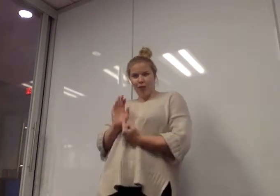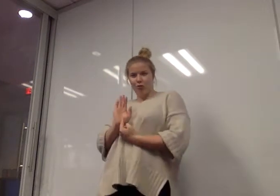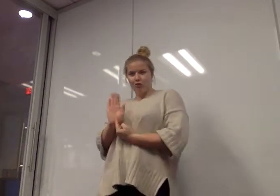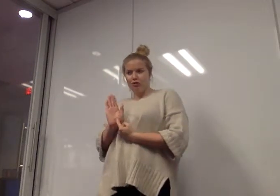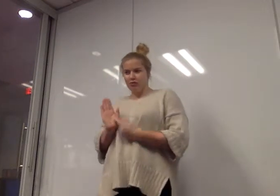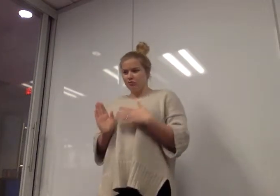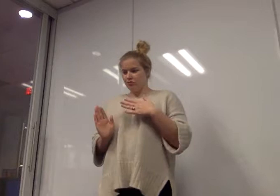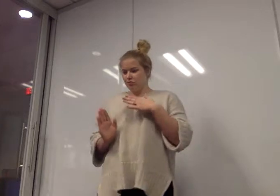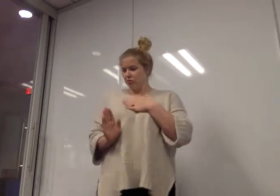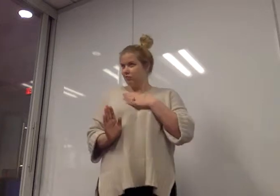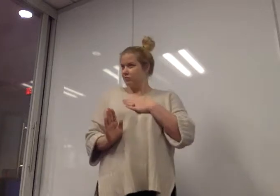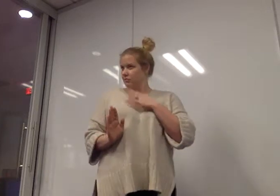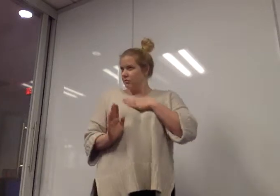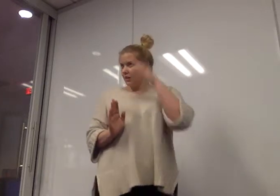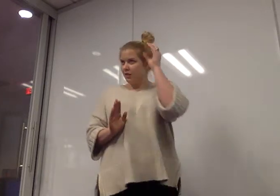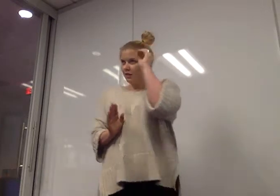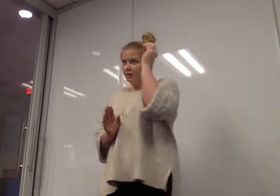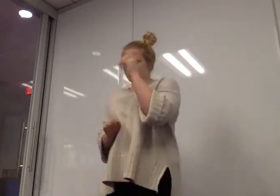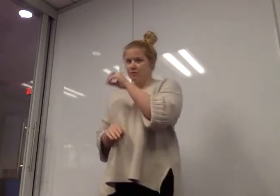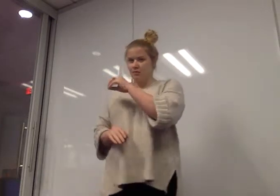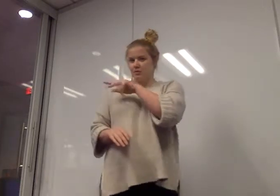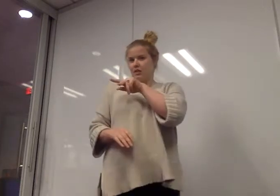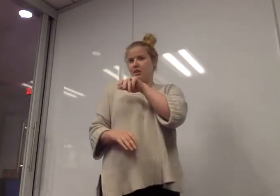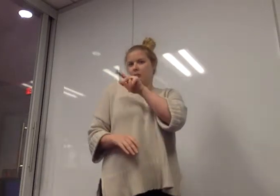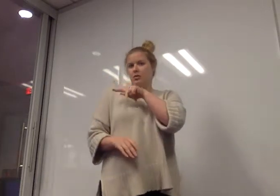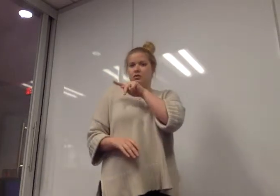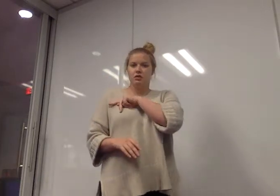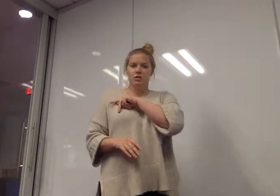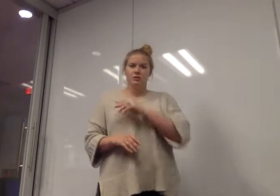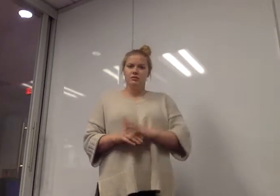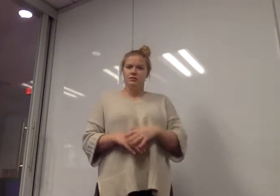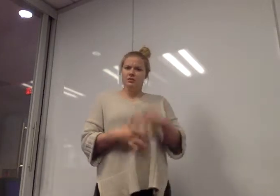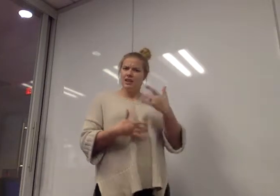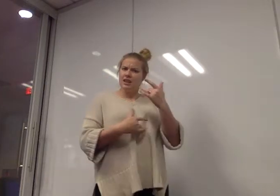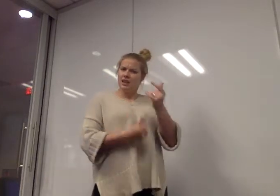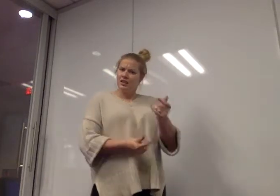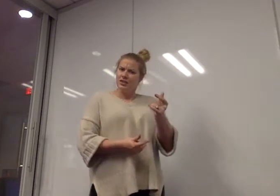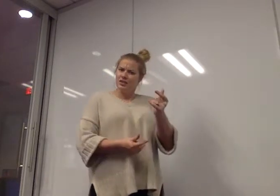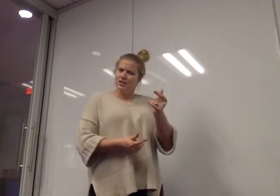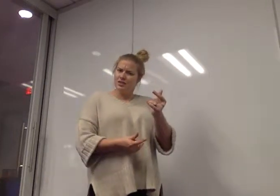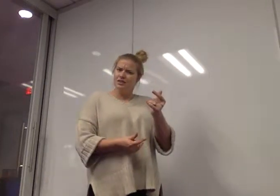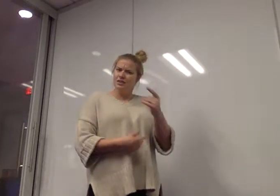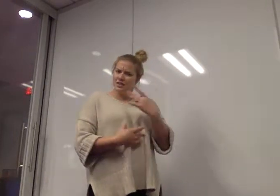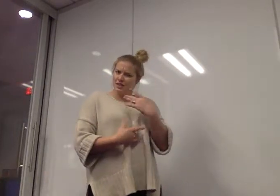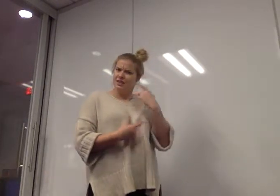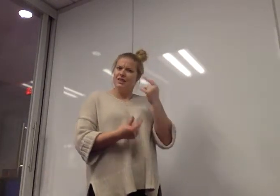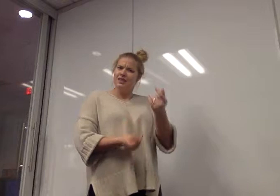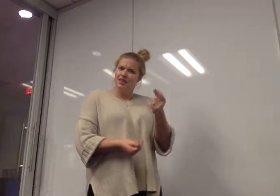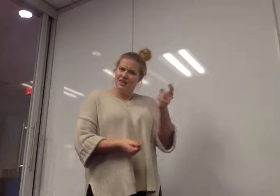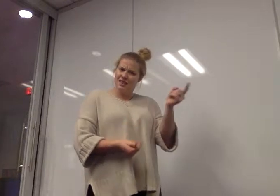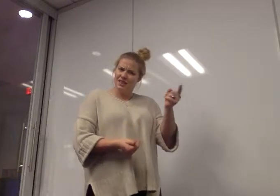interested in other people's body language. You know, we're interested in, like, you know,